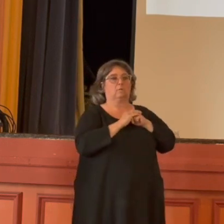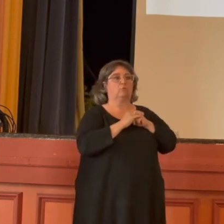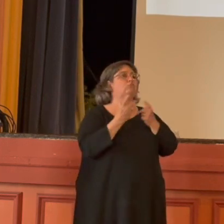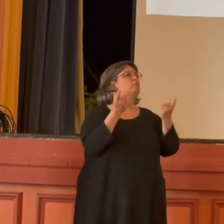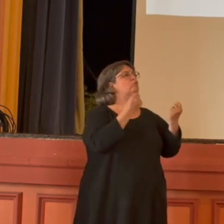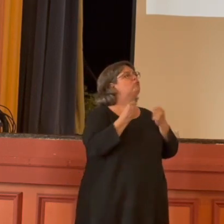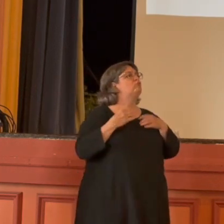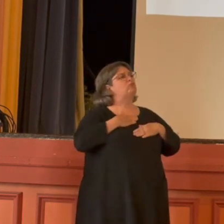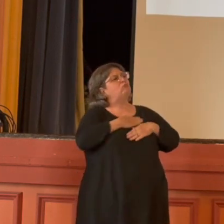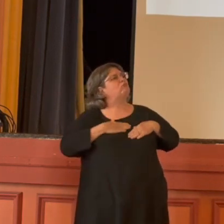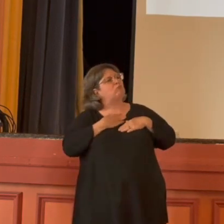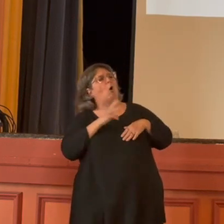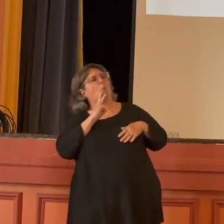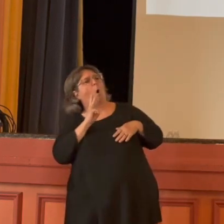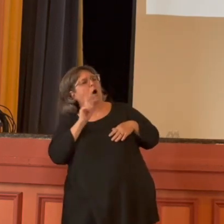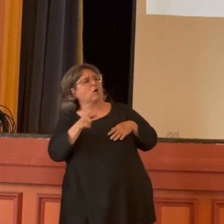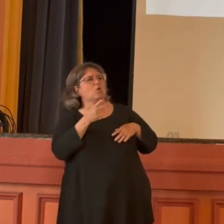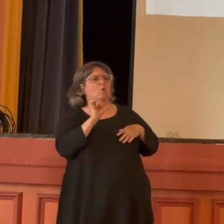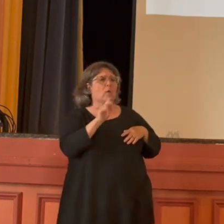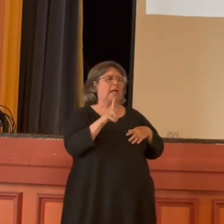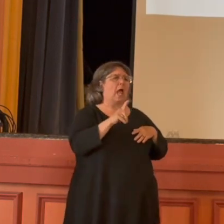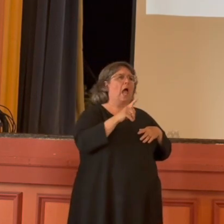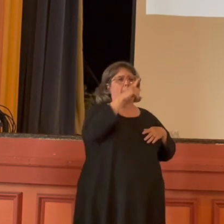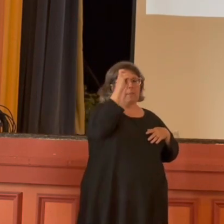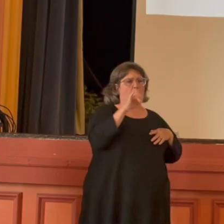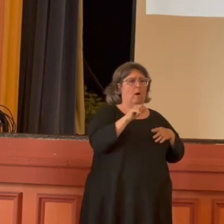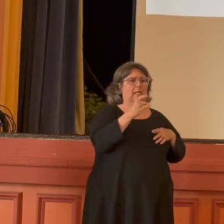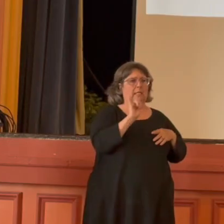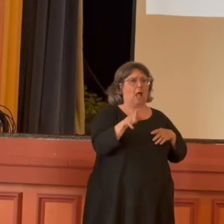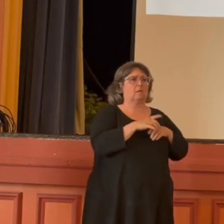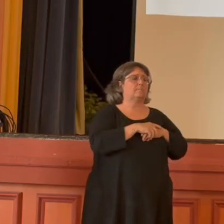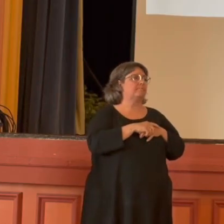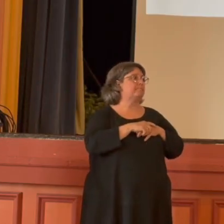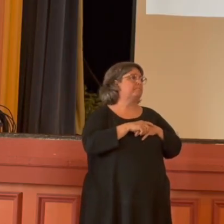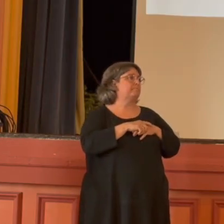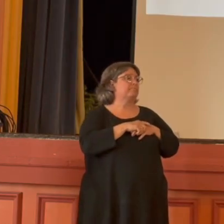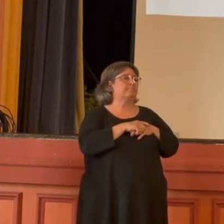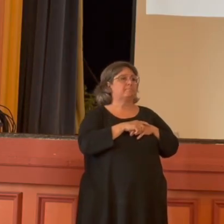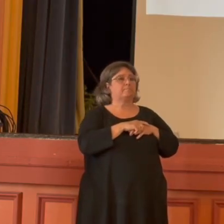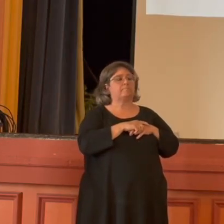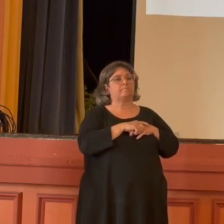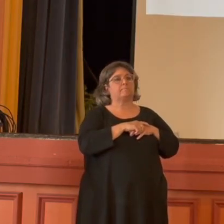recreate in the waters of the Scajaquada Creek and the Black Rock Canal.